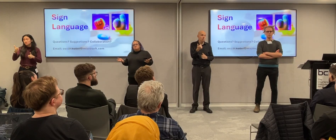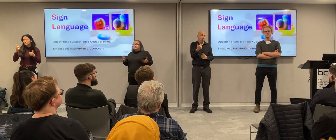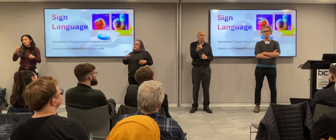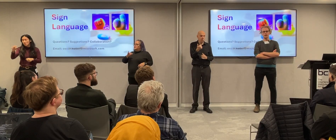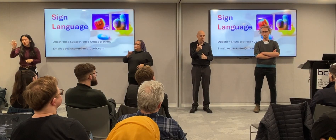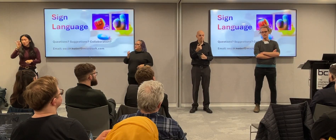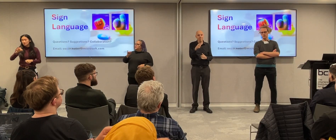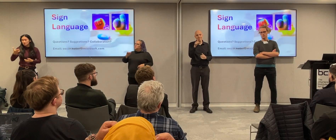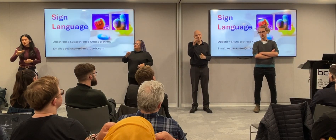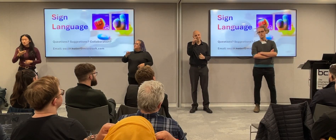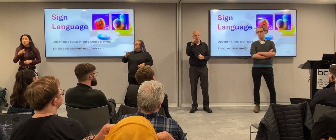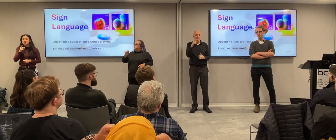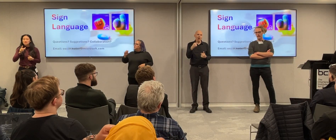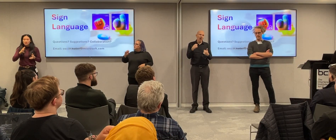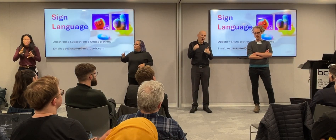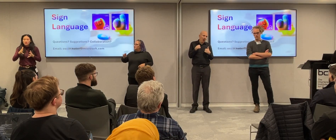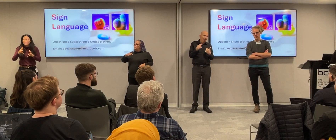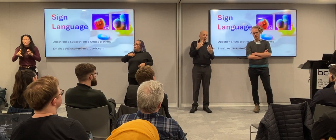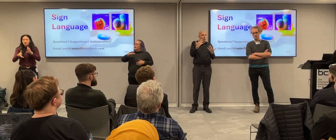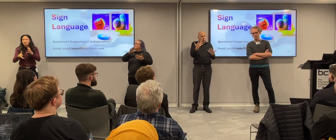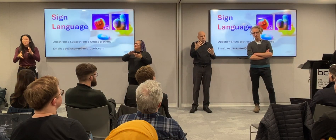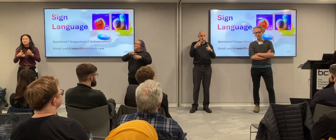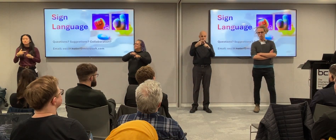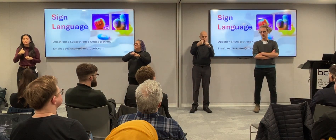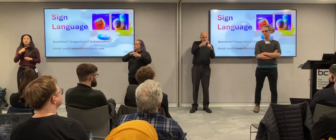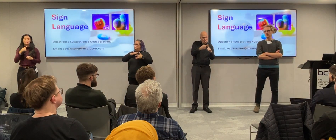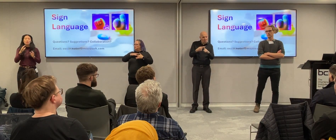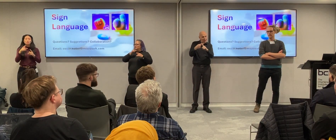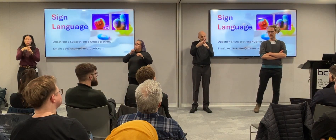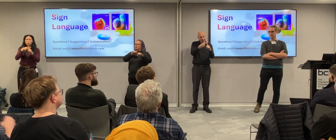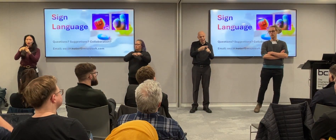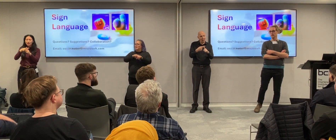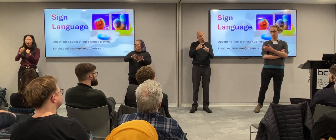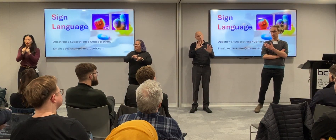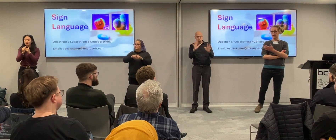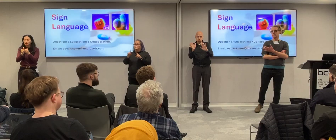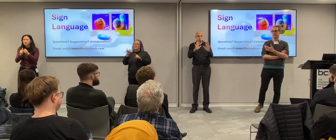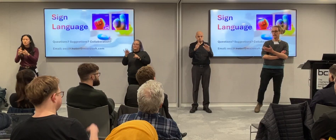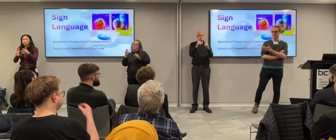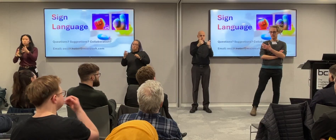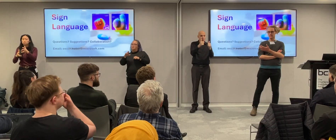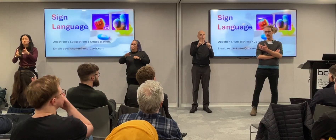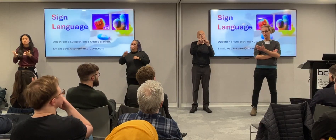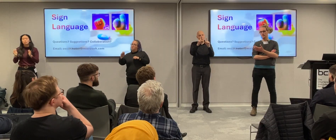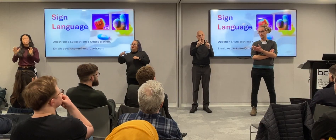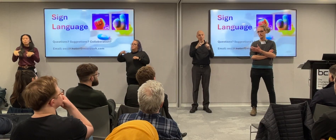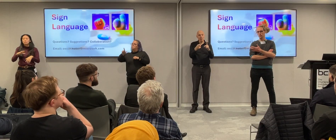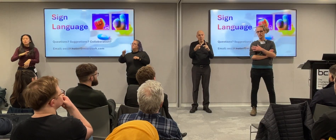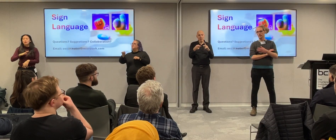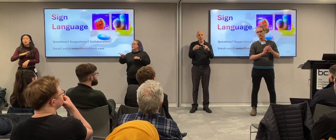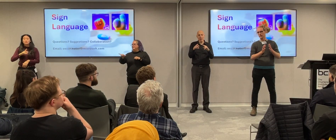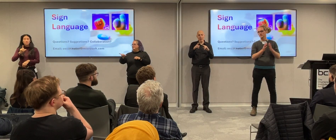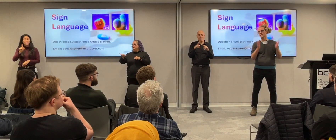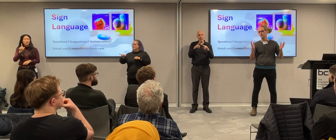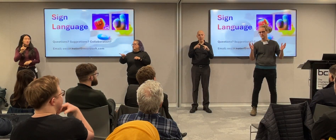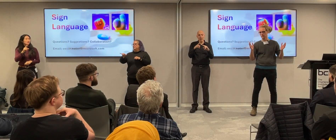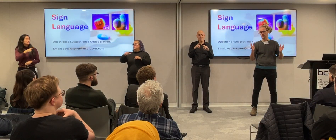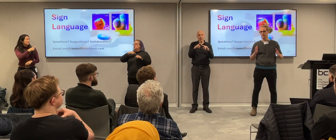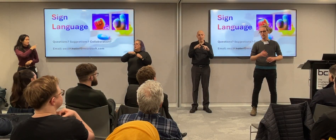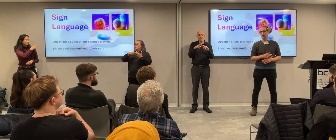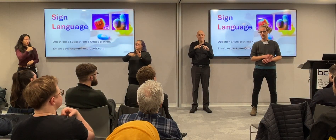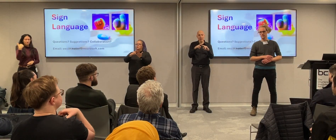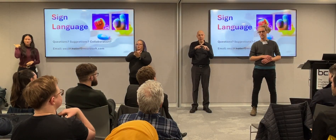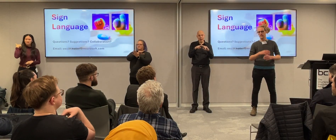jitter, I'm less concerned for tracking in general. I'm more concerned, like, if you want to replay it, as I've shown you, kind of like a sequence